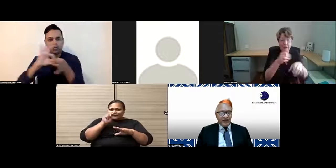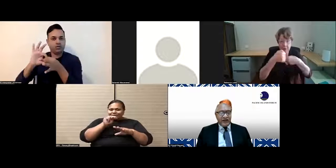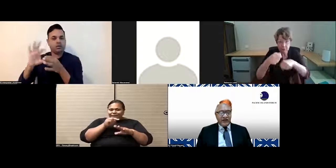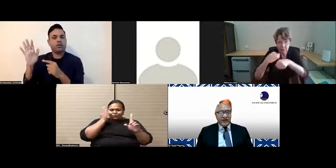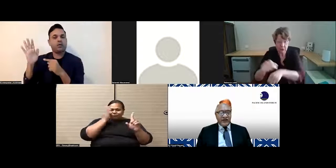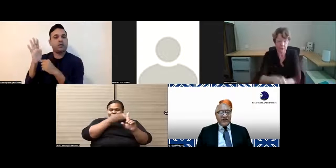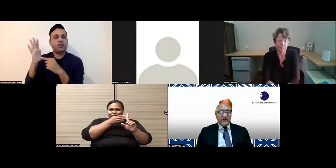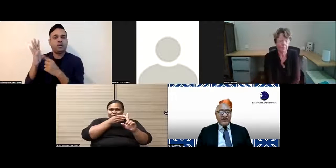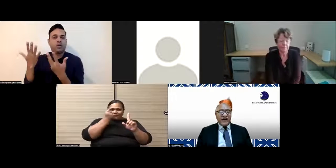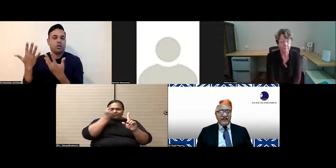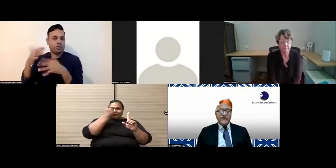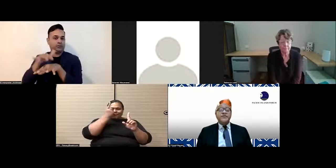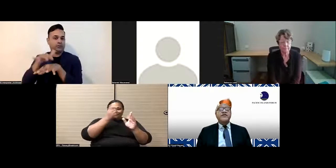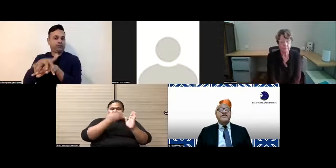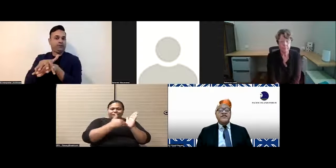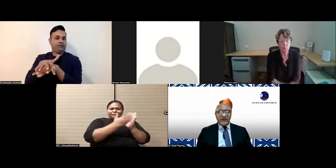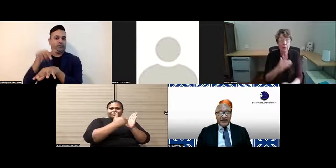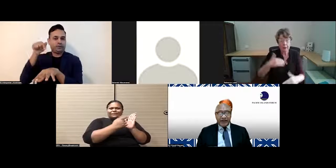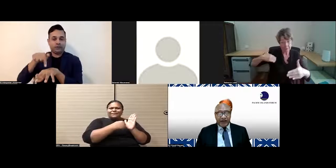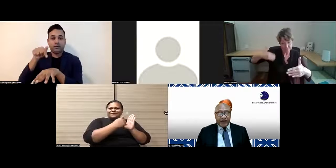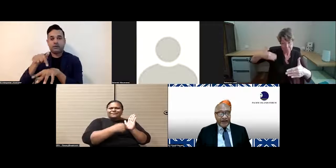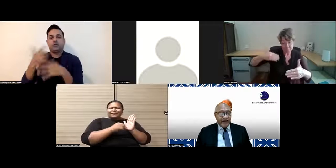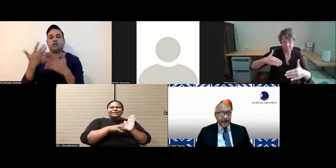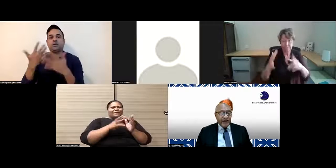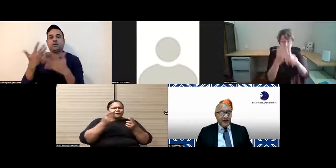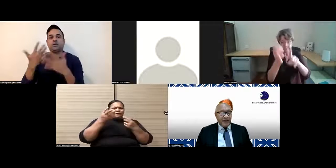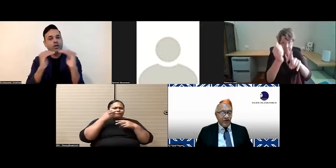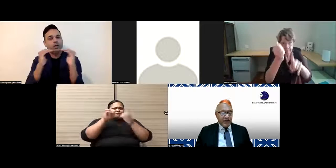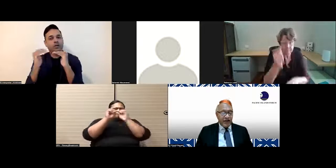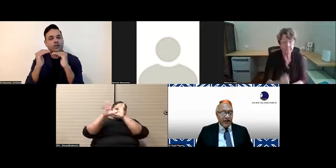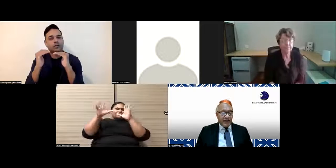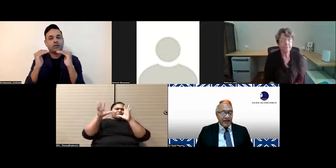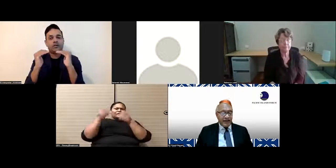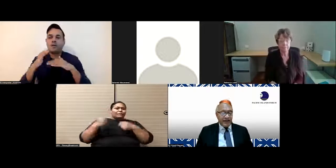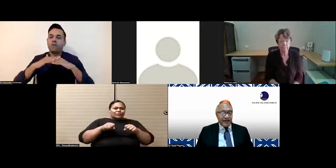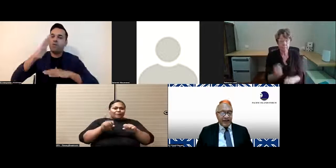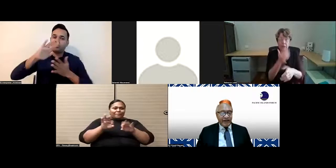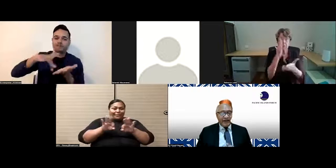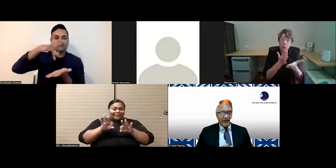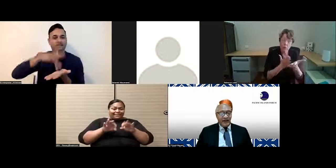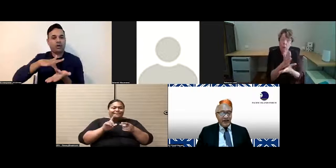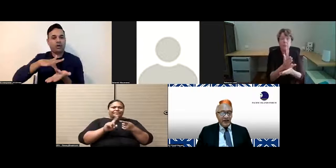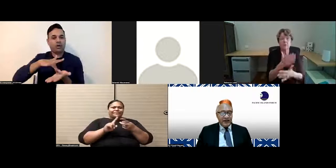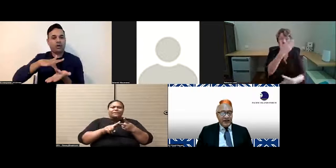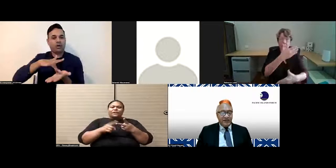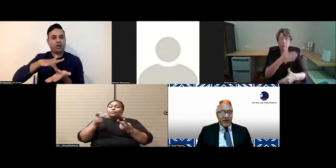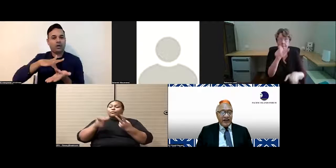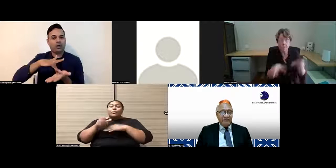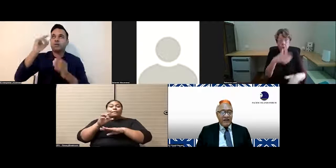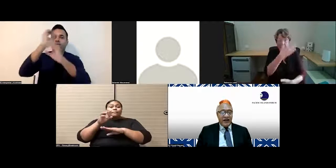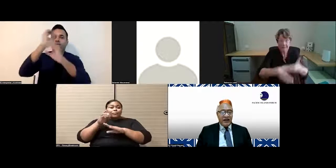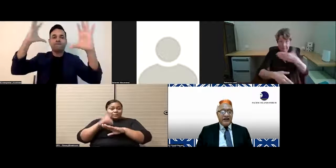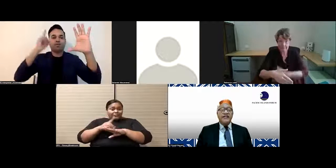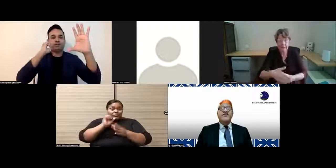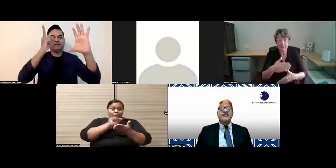progress to ensure the rights of persons with disabilities are being realized in the Pacific. Among